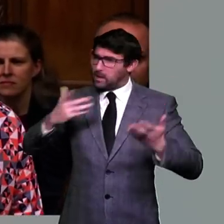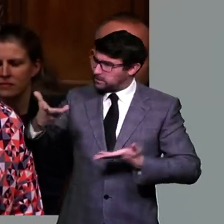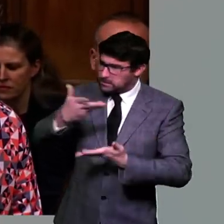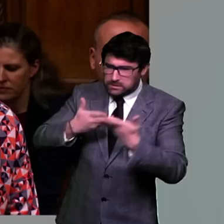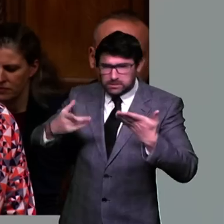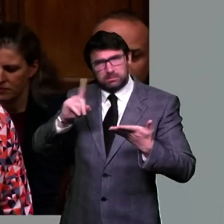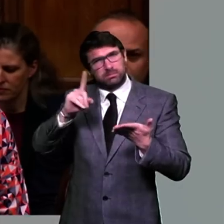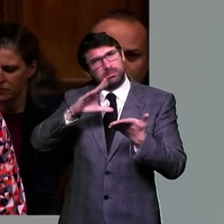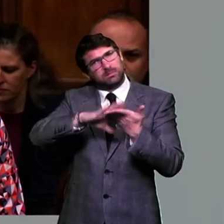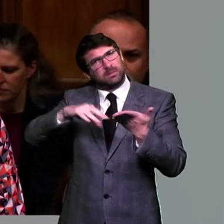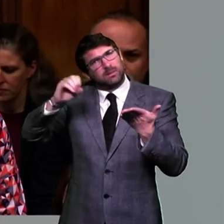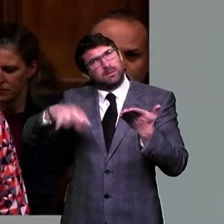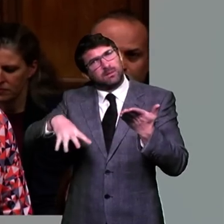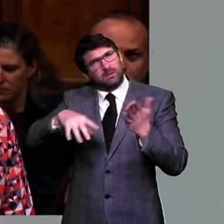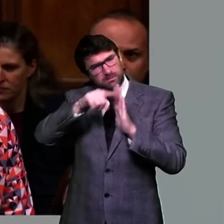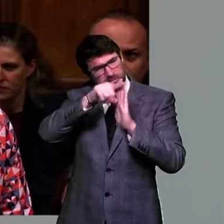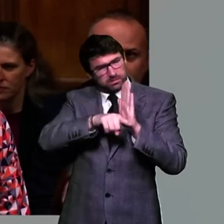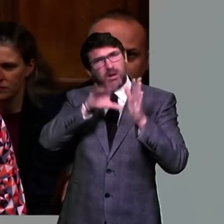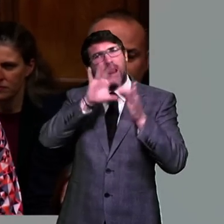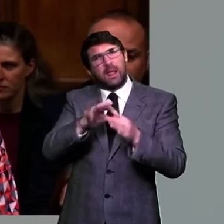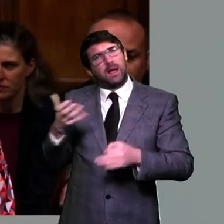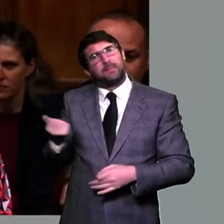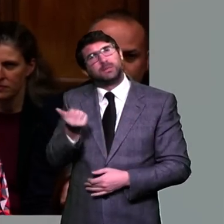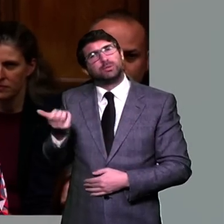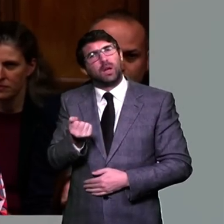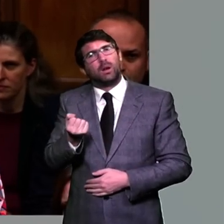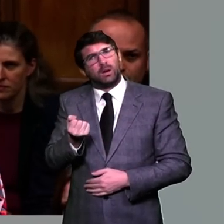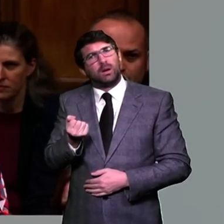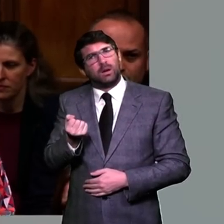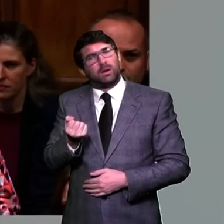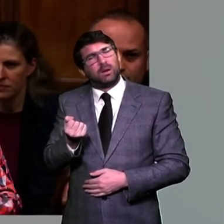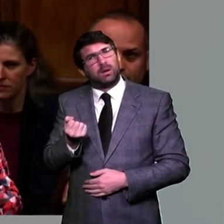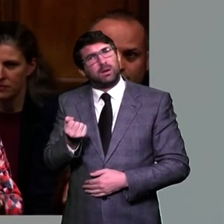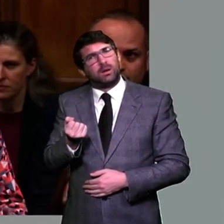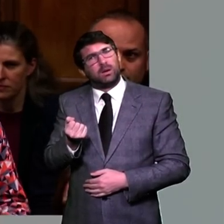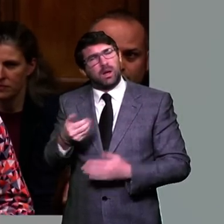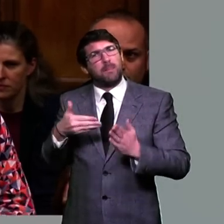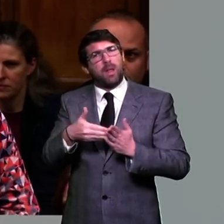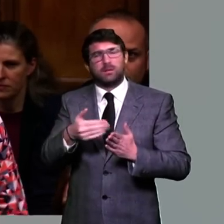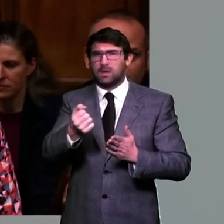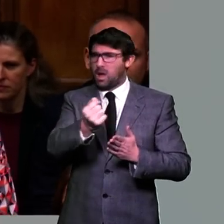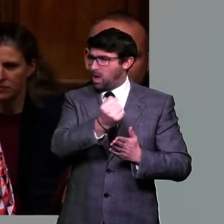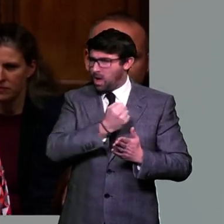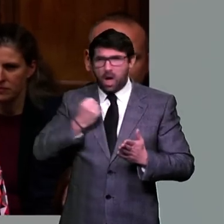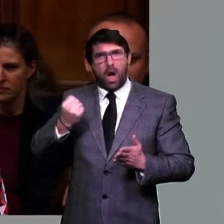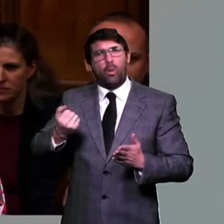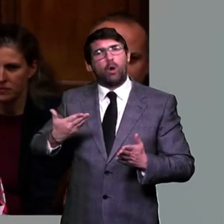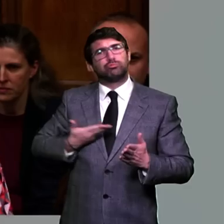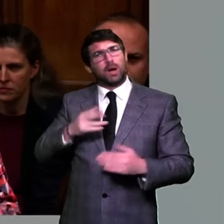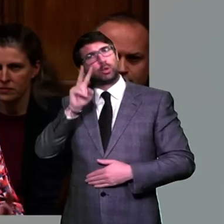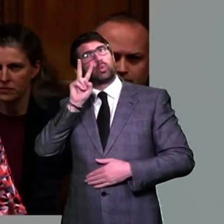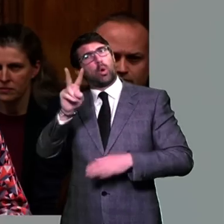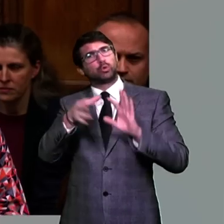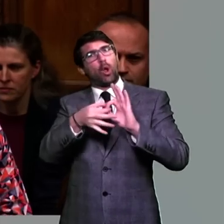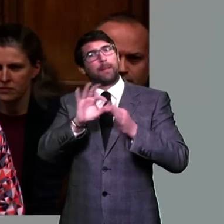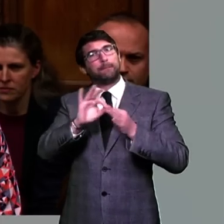vital protections on pension payouts. It will abolish our right to watch the Olympics free of charge